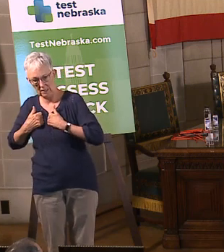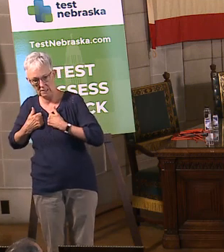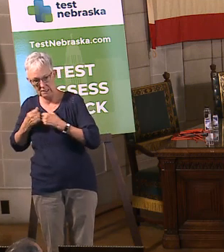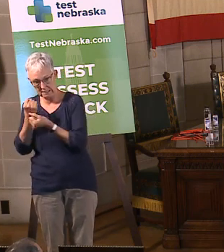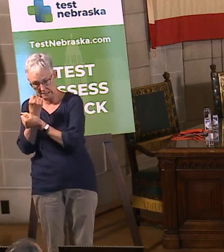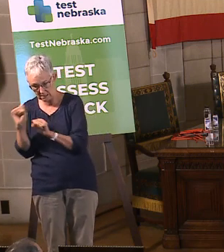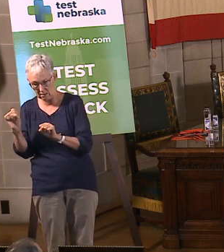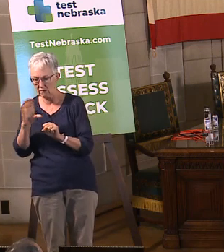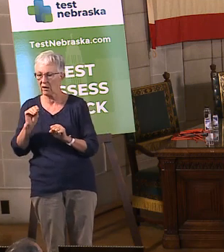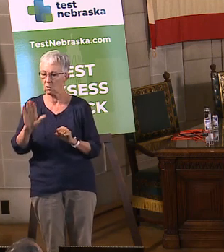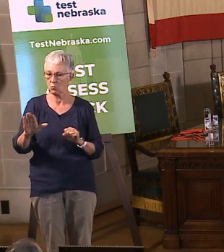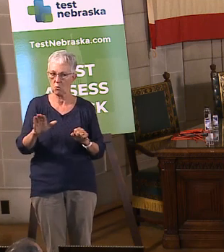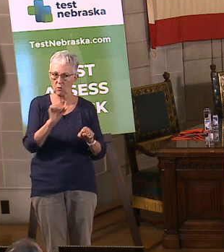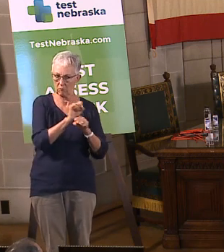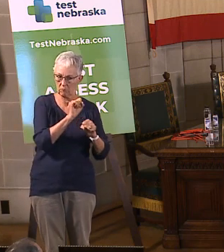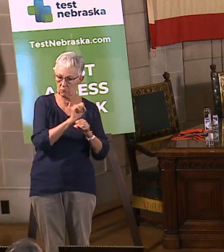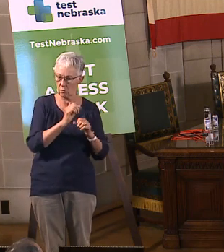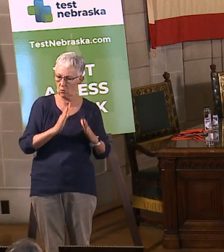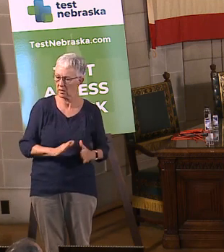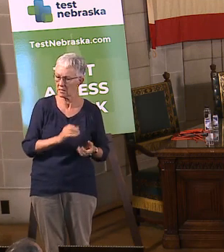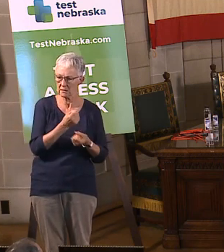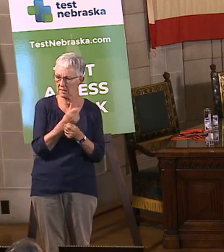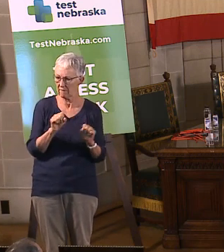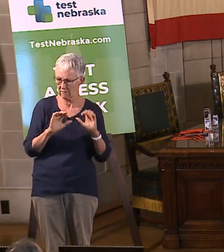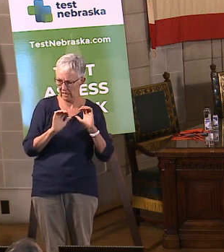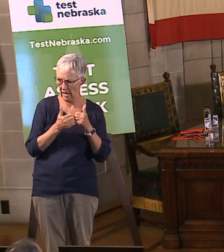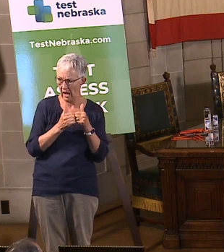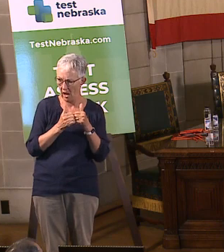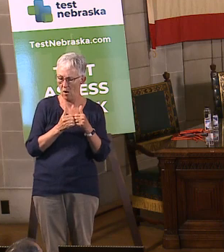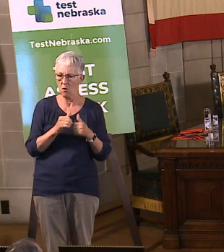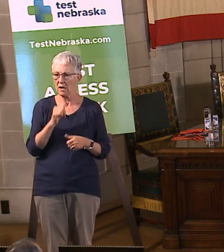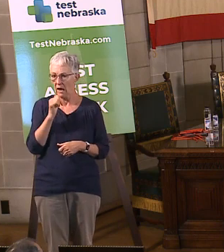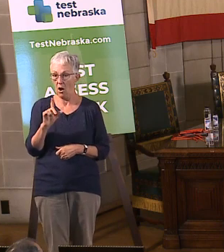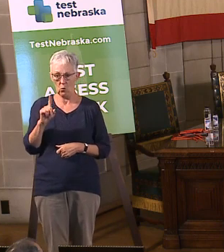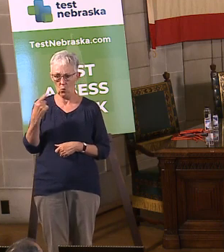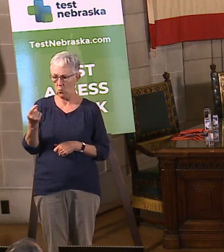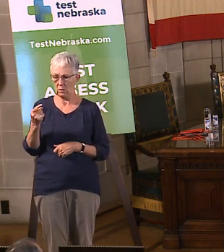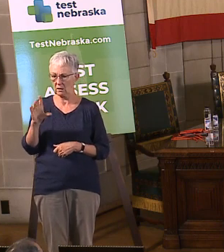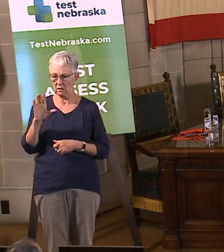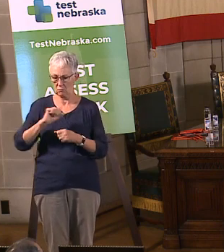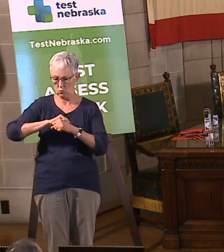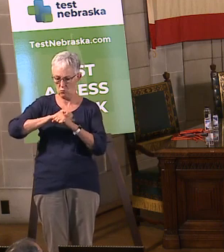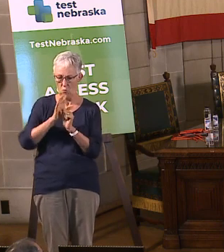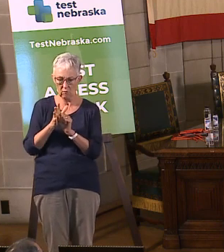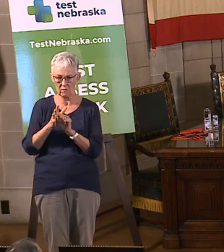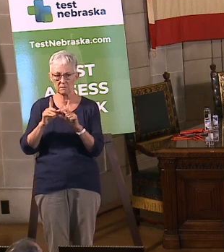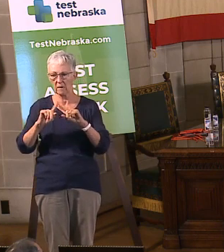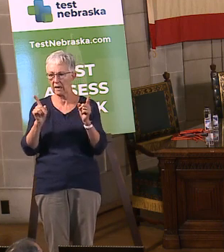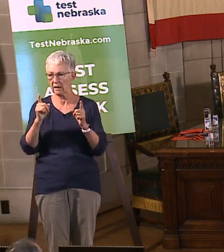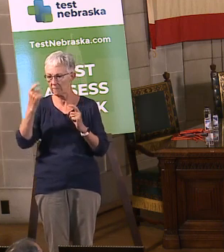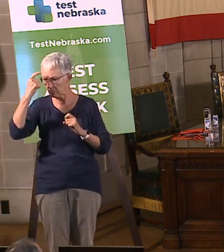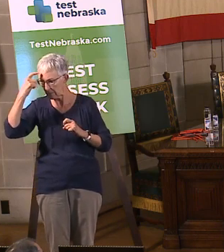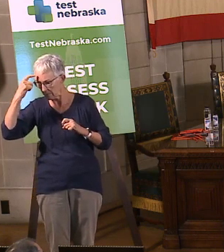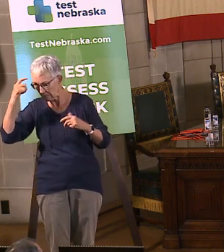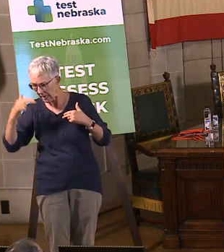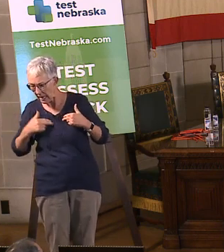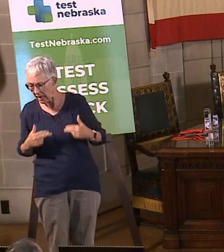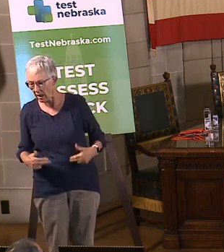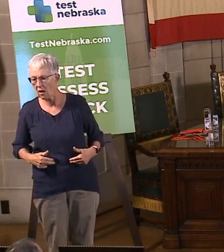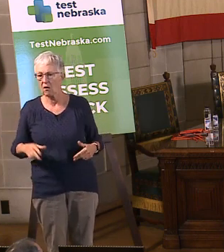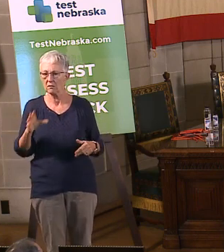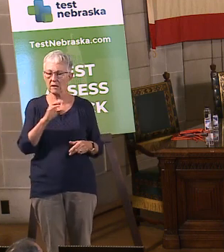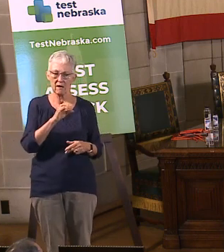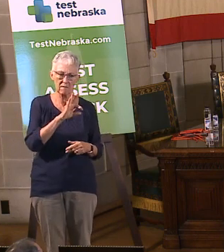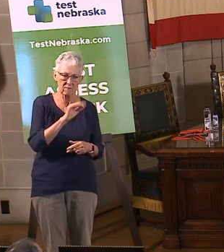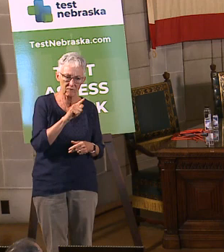the residents at the forefront, but not just with regard to coronavirus, with regard to other issues like mental health, but also on how are we going to be